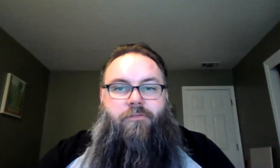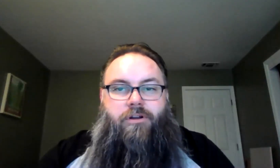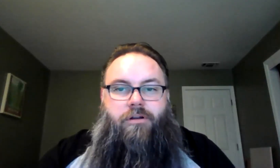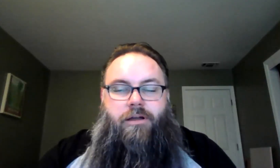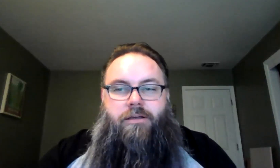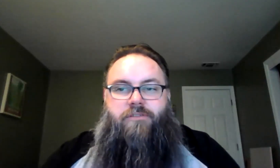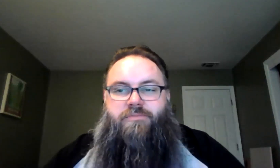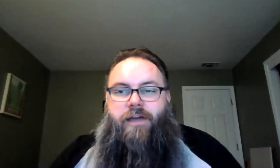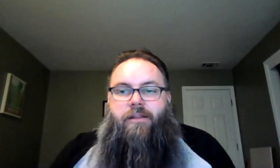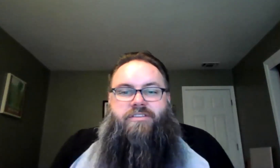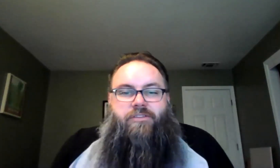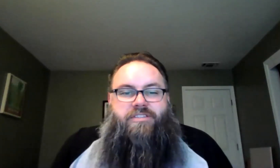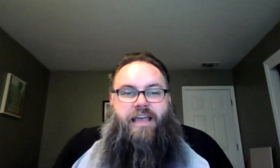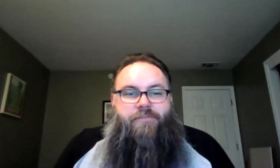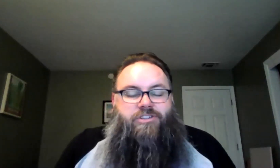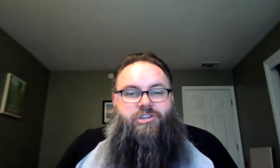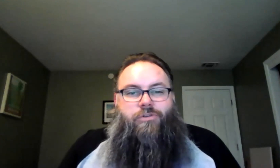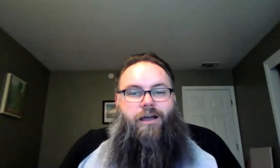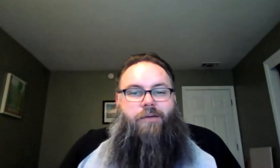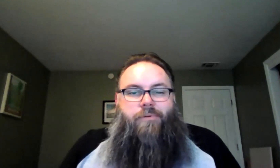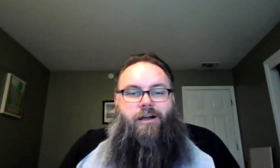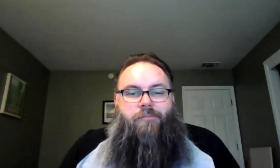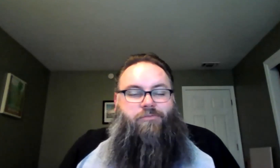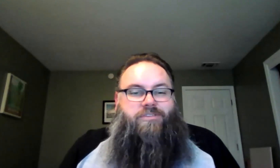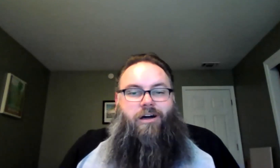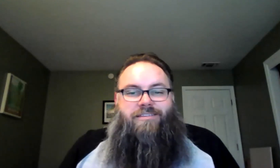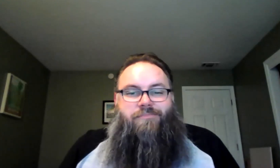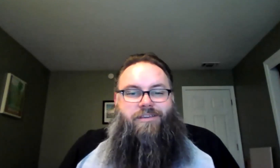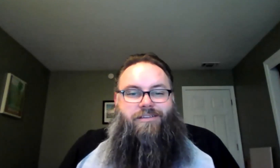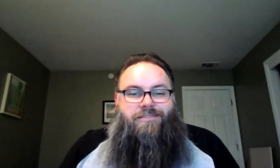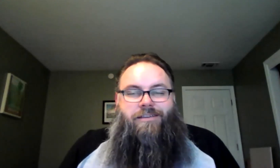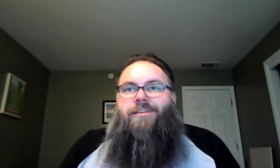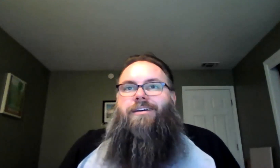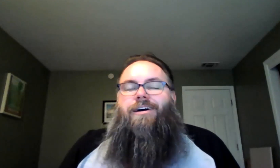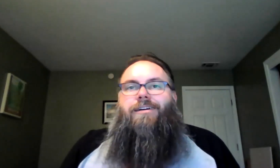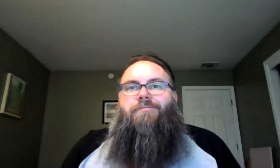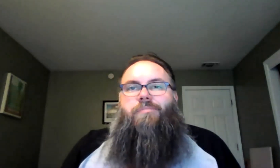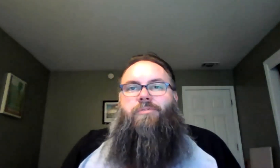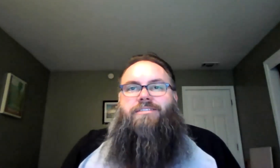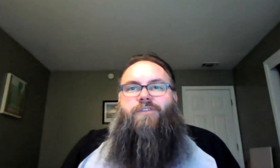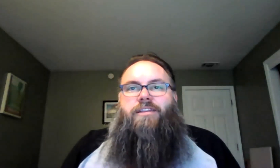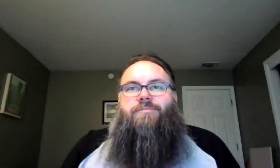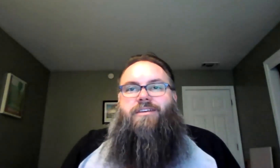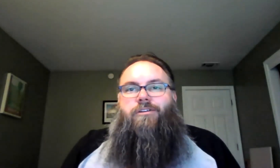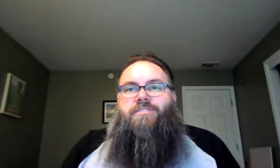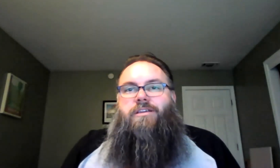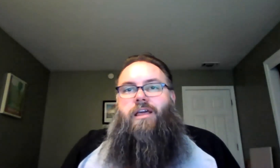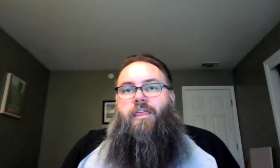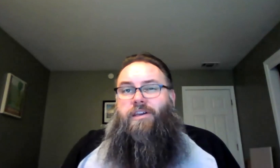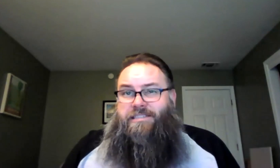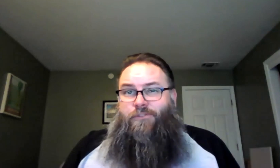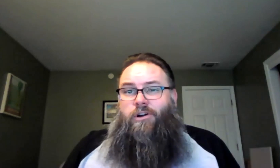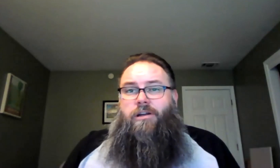had a number of our service providers and their staff that showed up. It was awesome because people identified